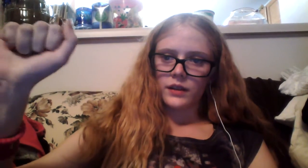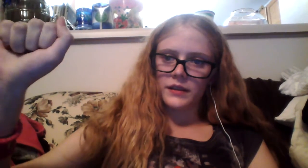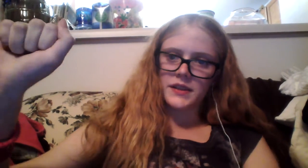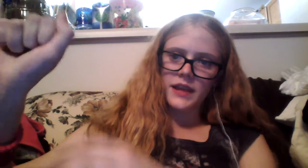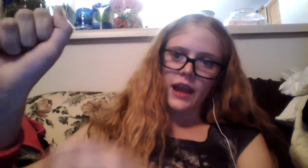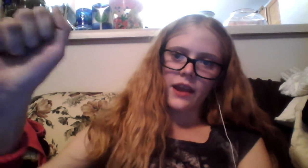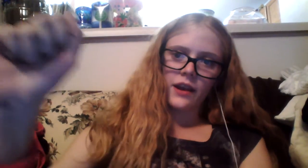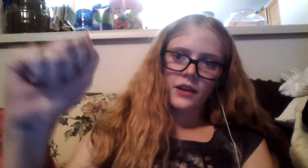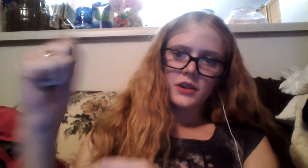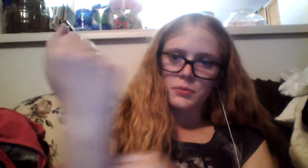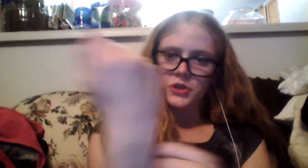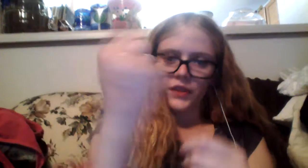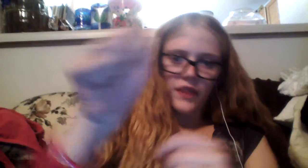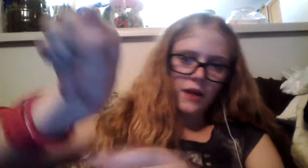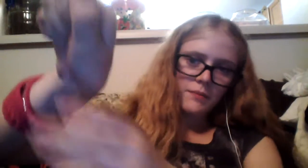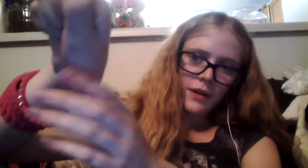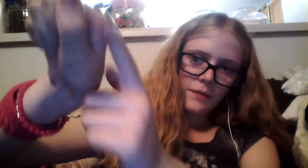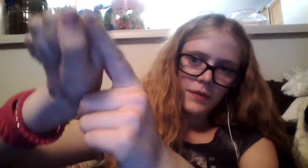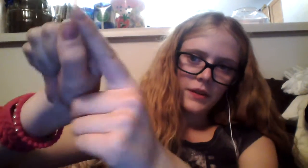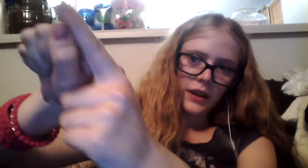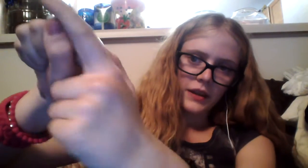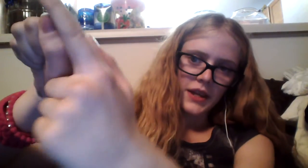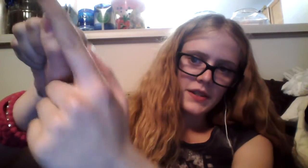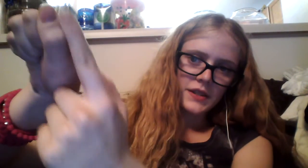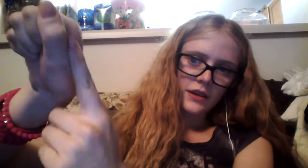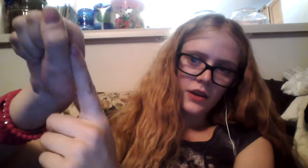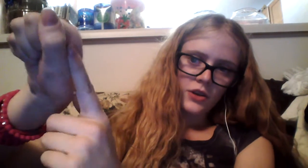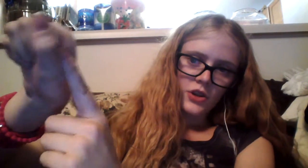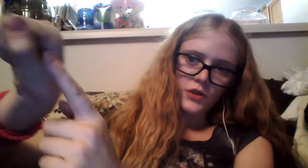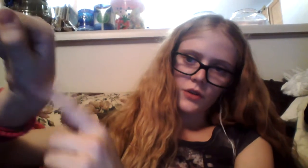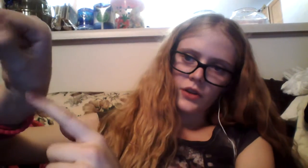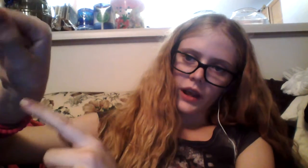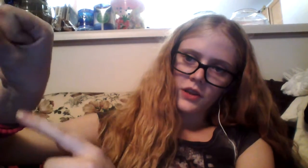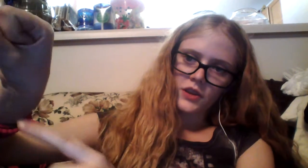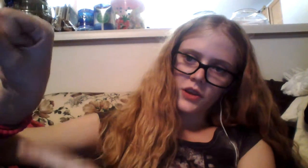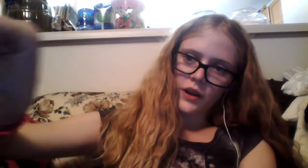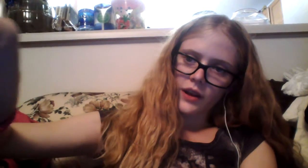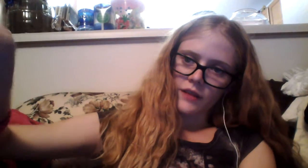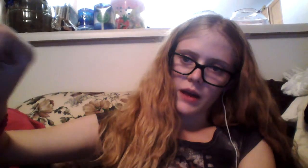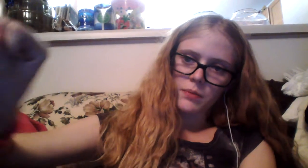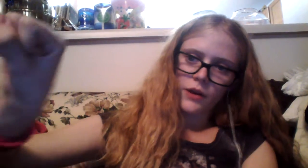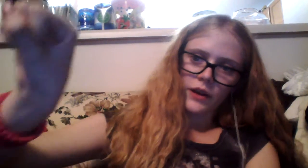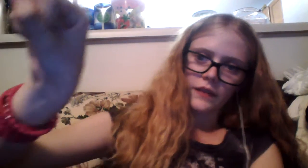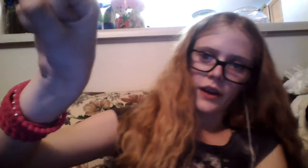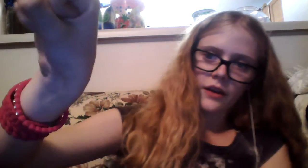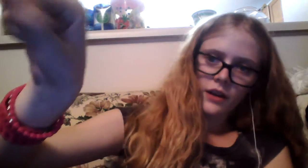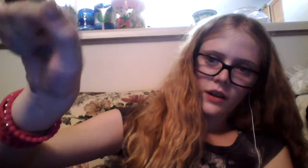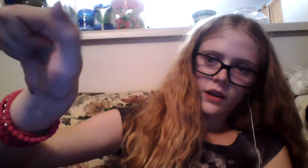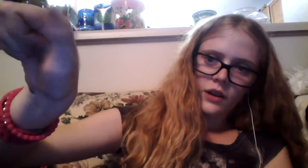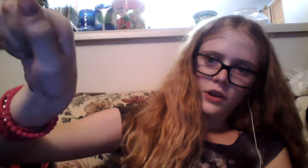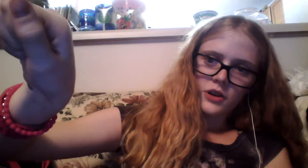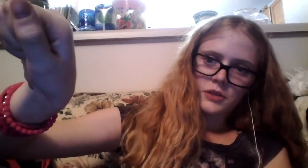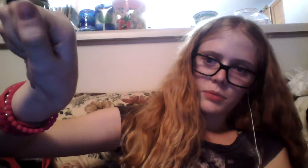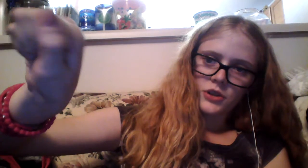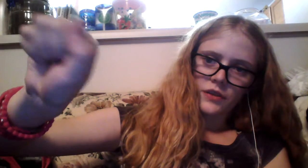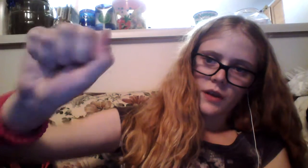And this is A. Put your thumb. This is over like this. So you know how you have that part right there? Just put your thumb